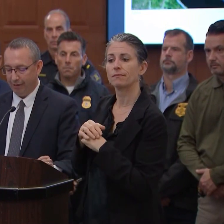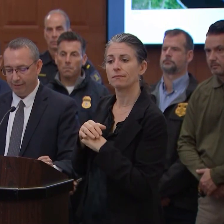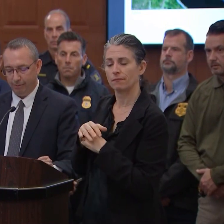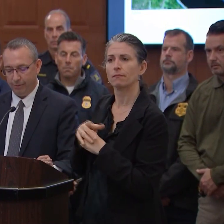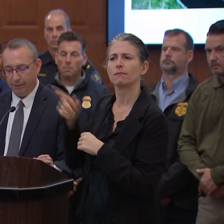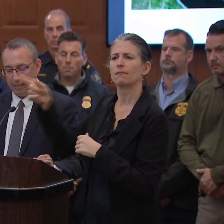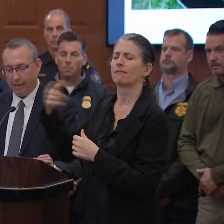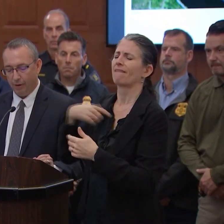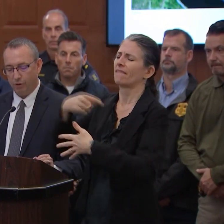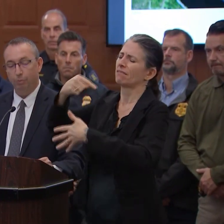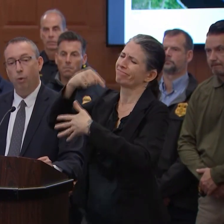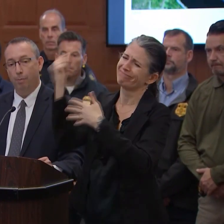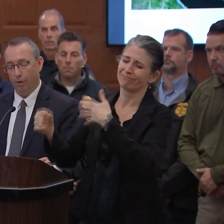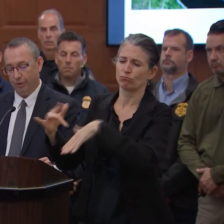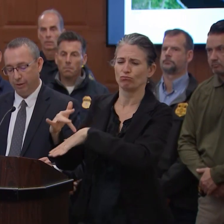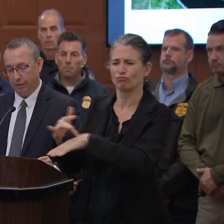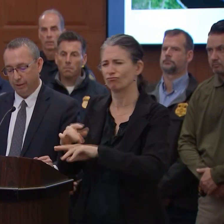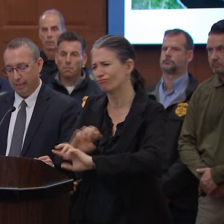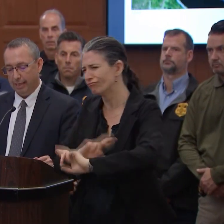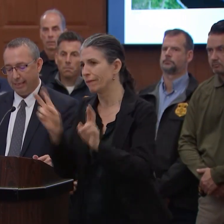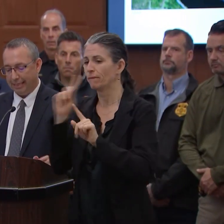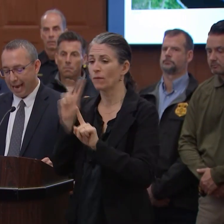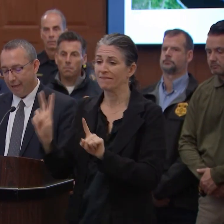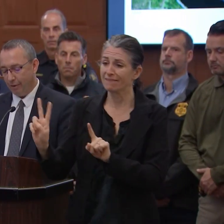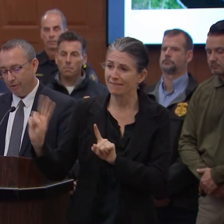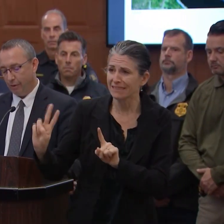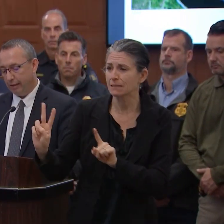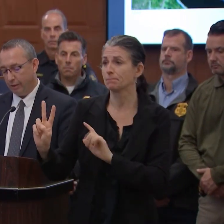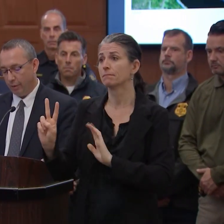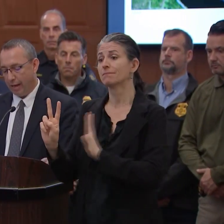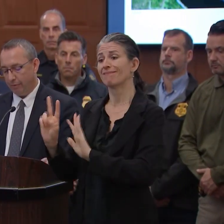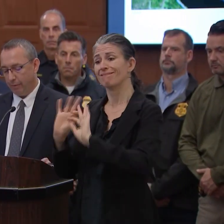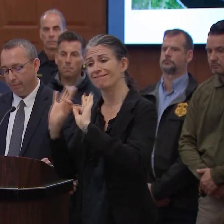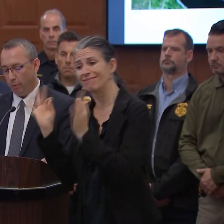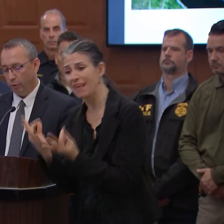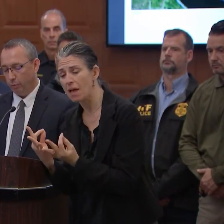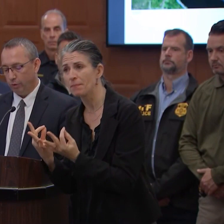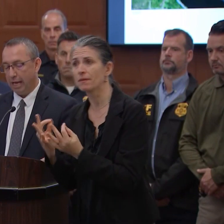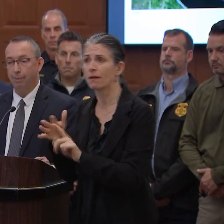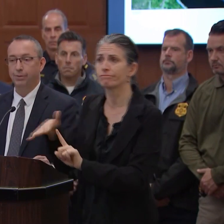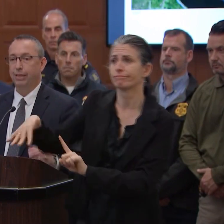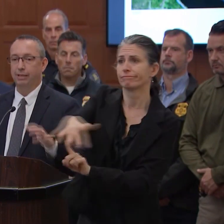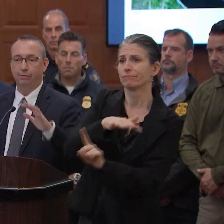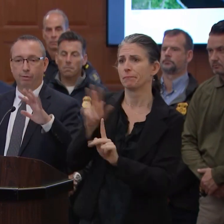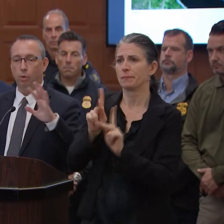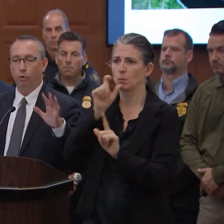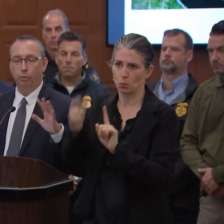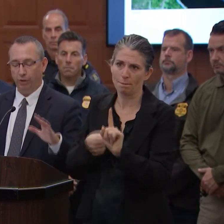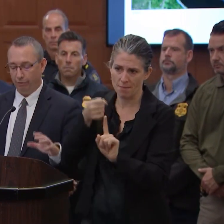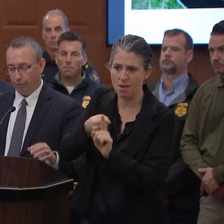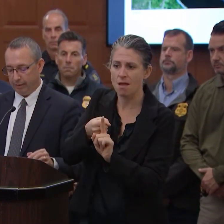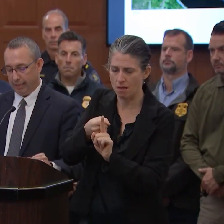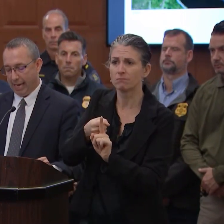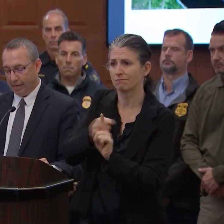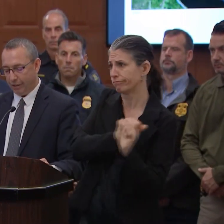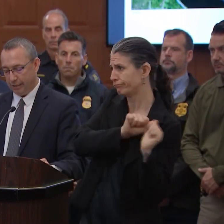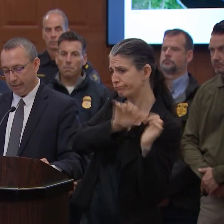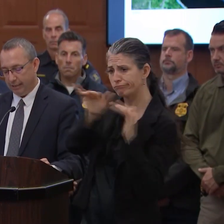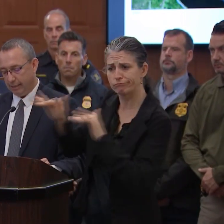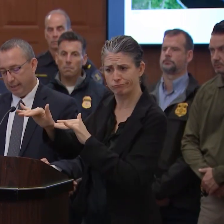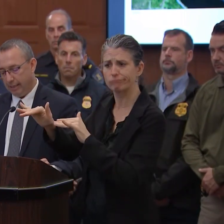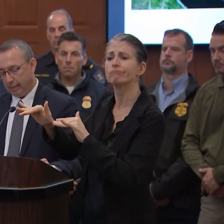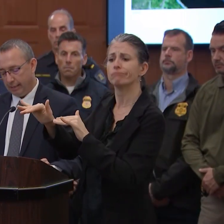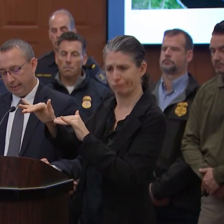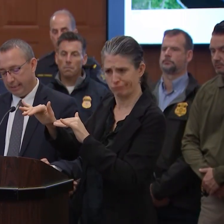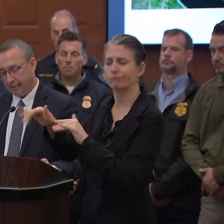for victims and their support persons to gather so that they don't have to make multiple stops for multiple different